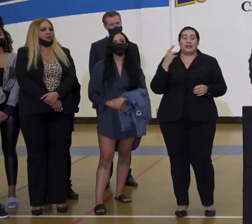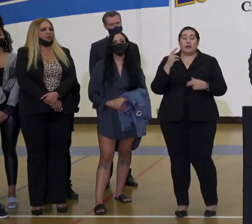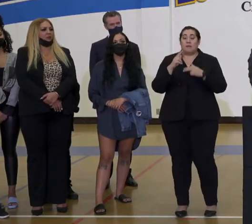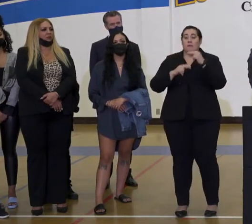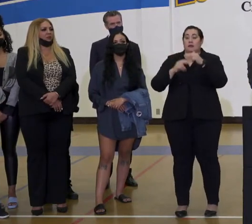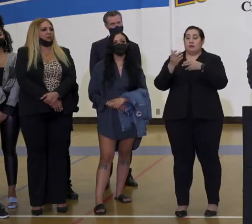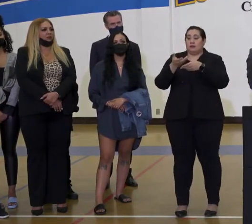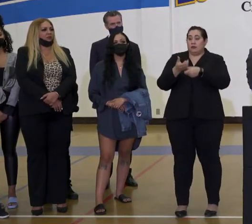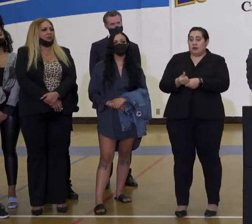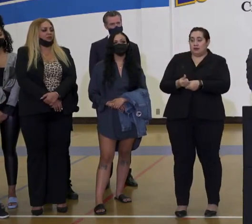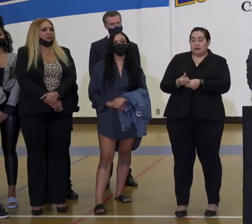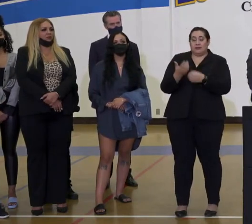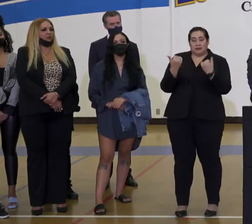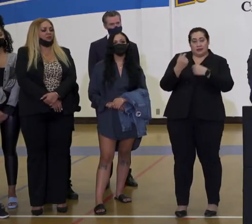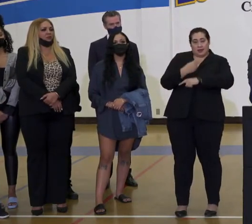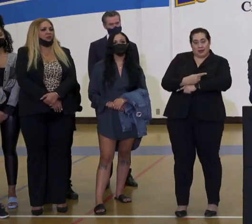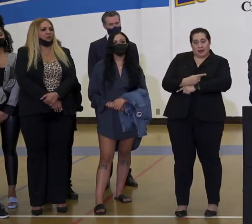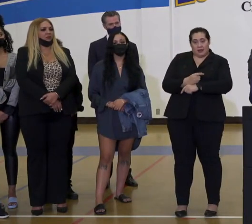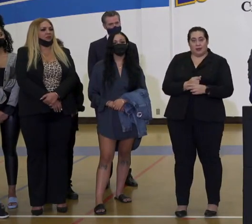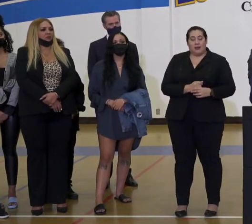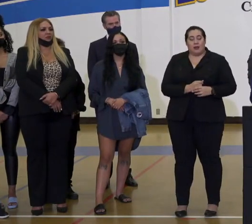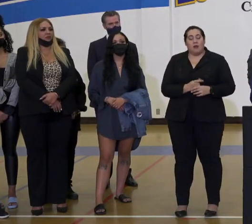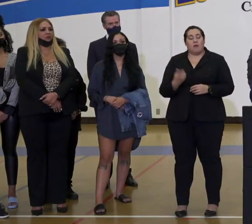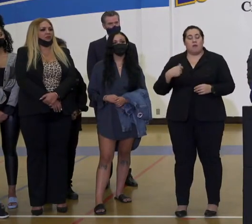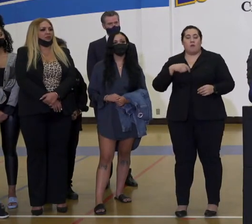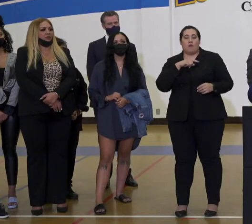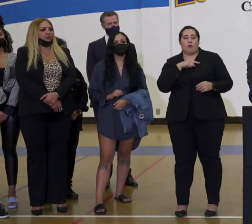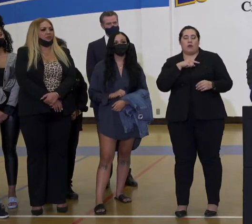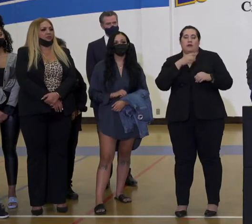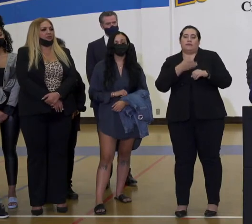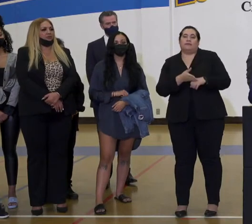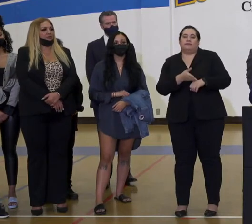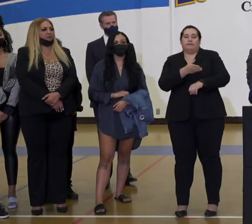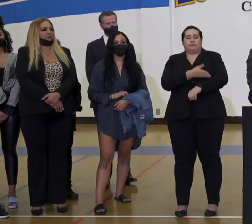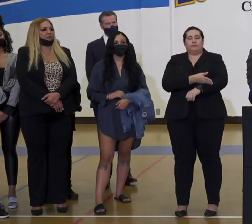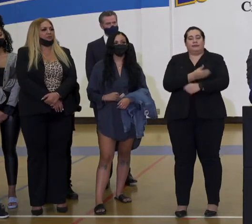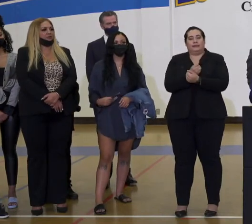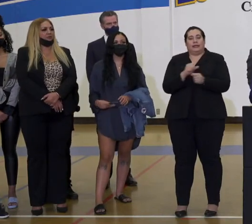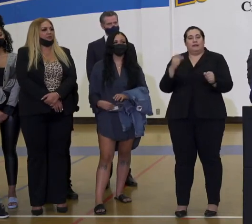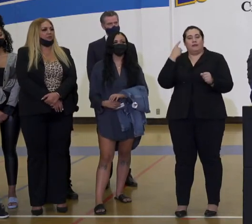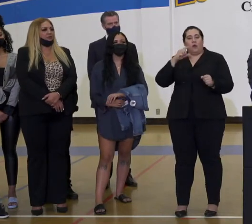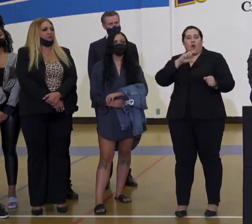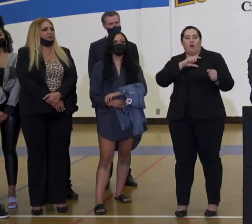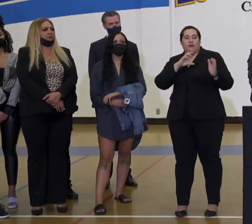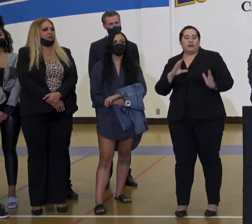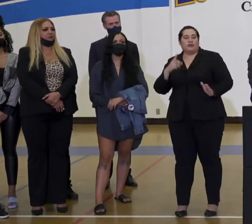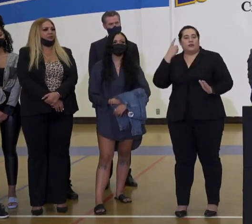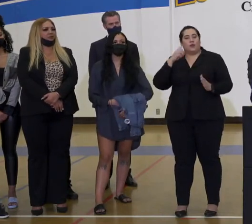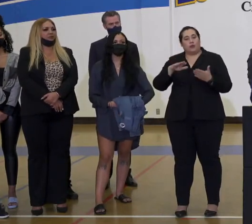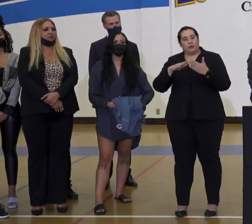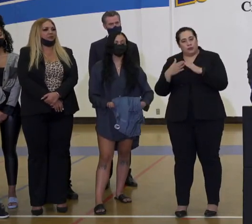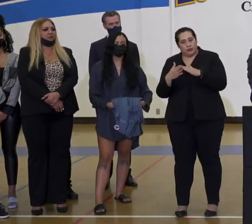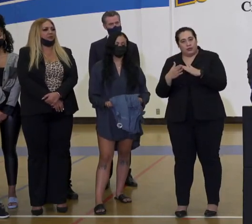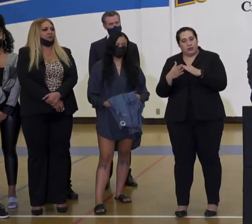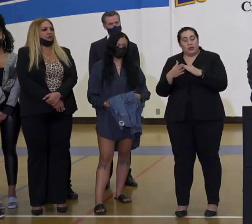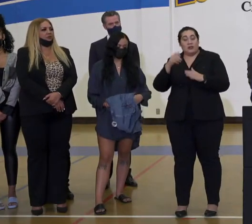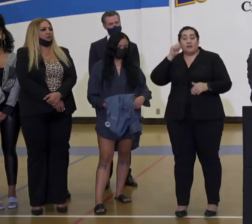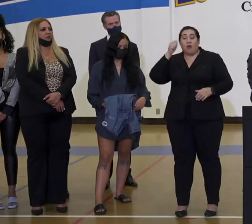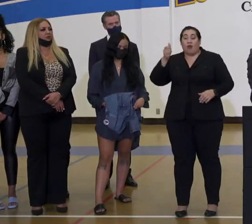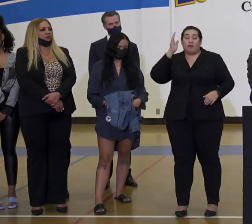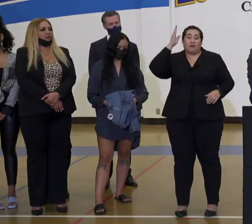building trust today, we enhance safety for our officers and for our community